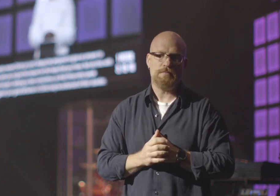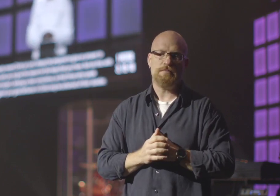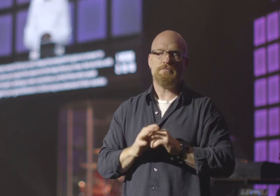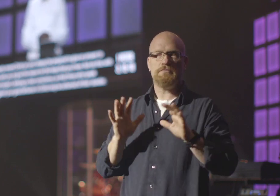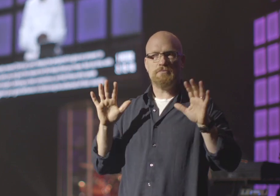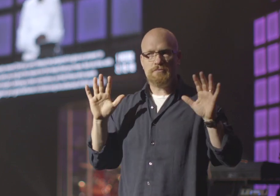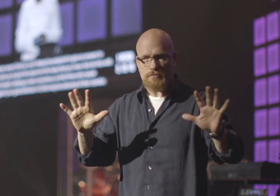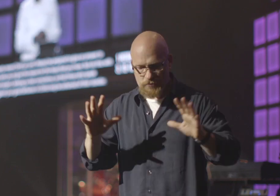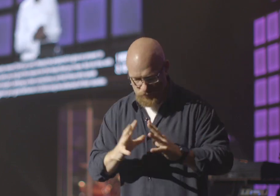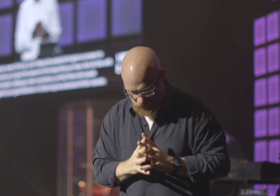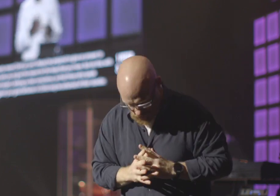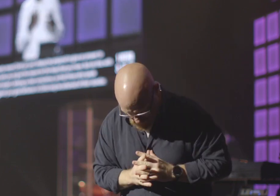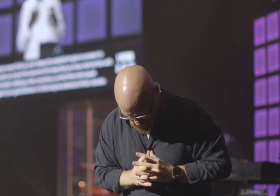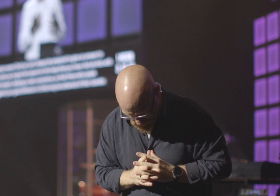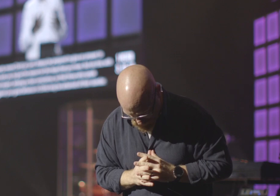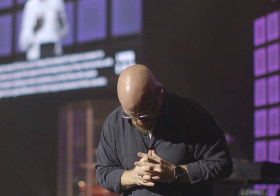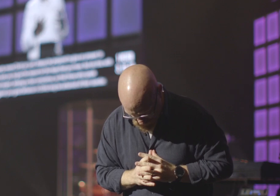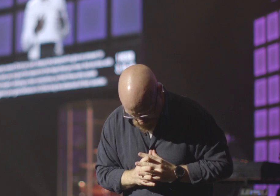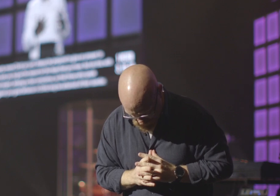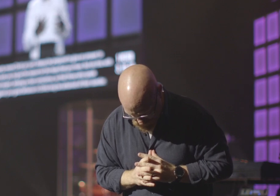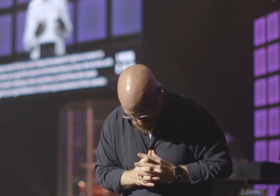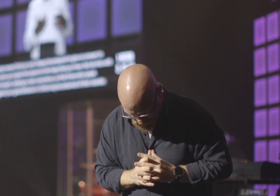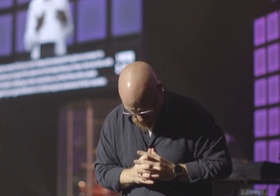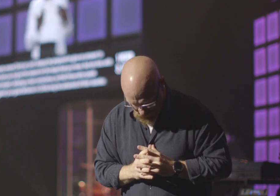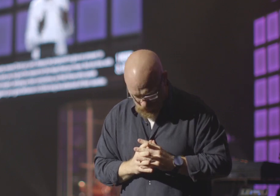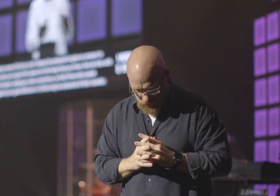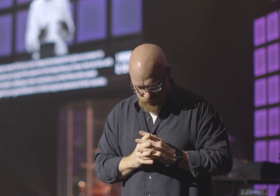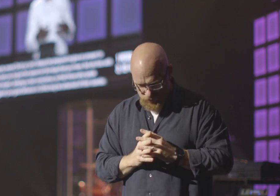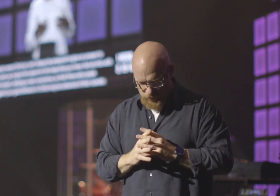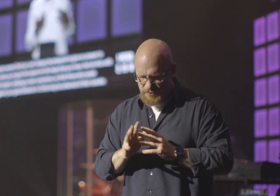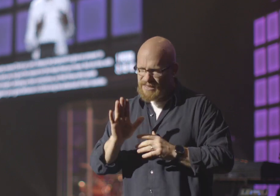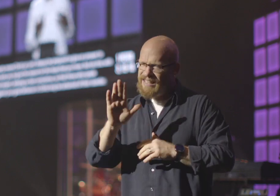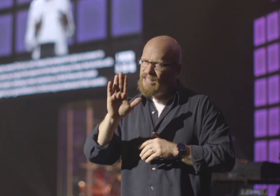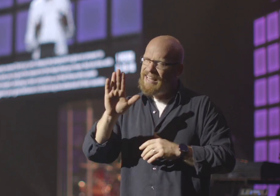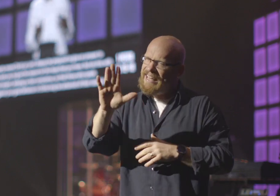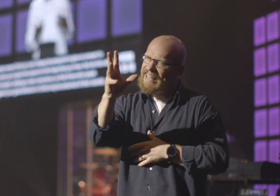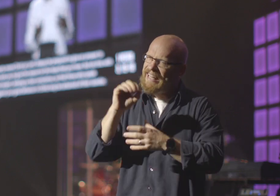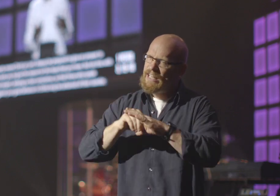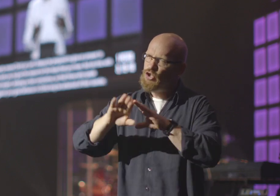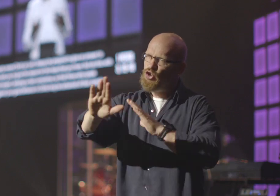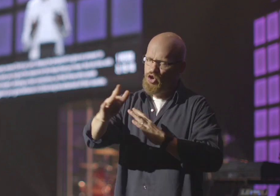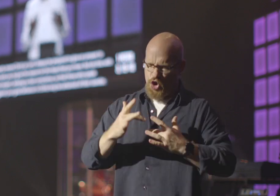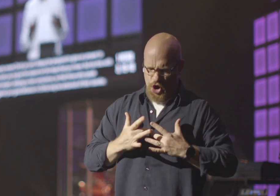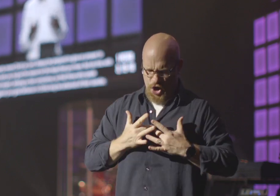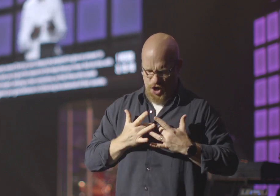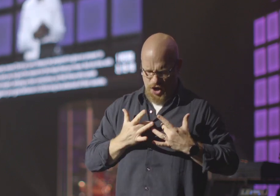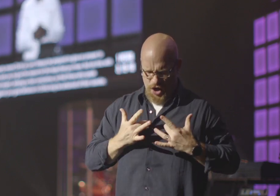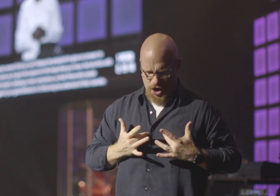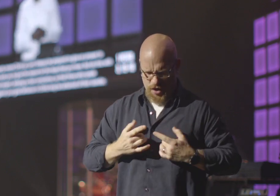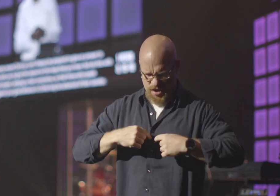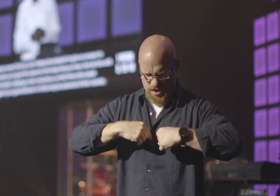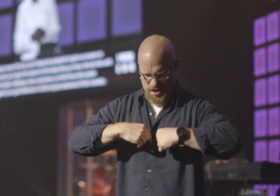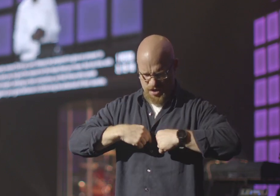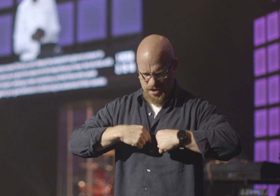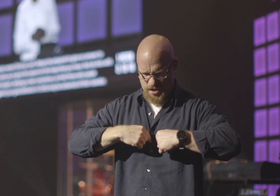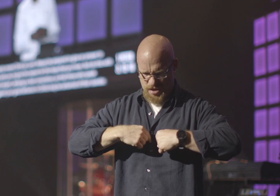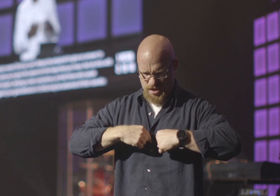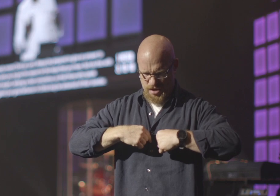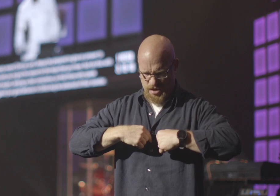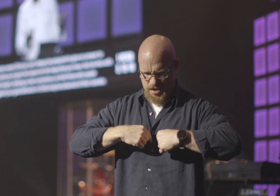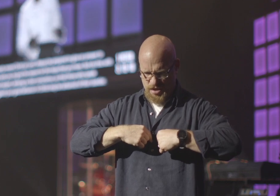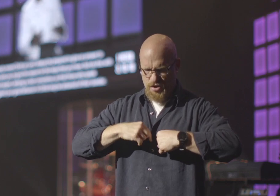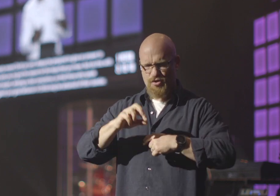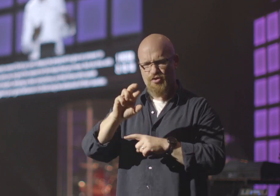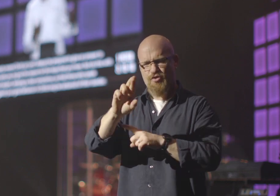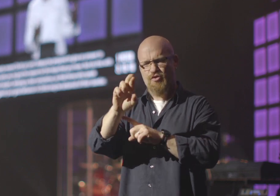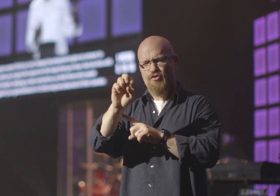says, But in your heart, revere. In your heart, revere. The word